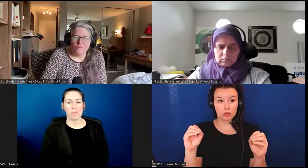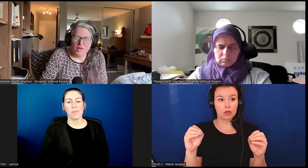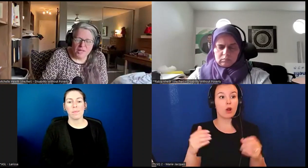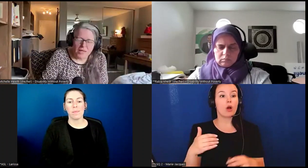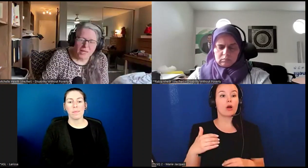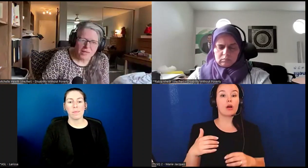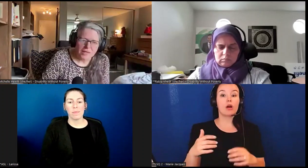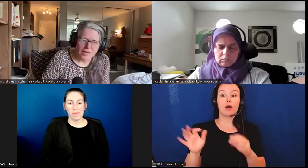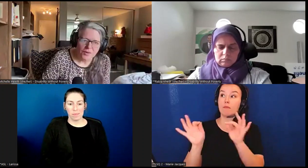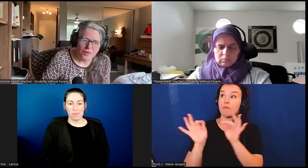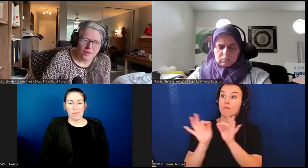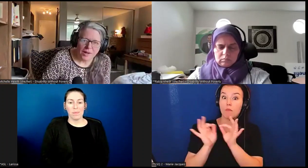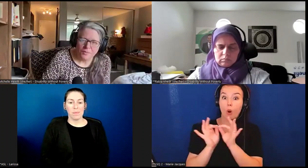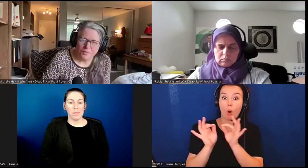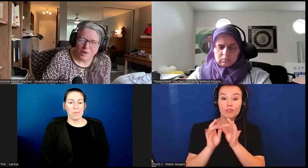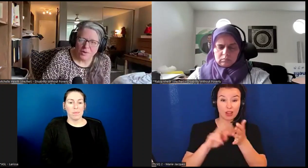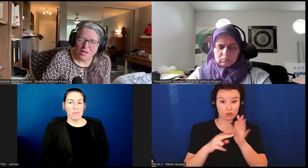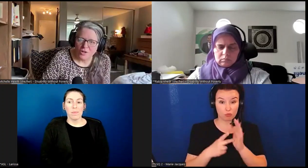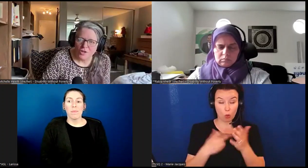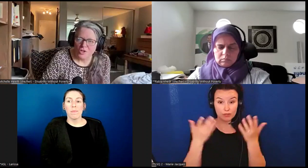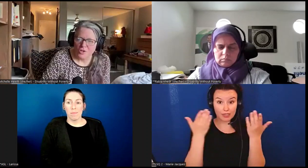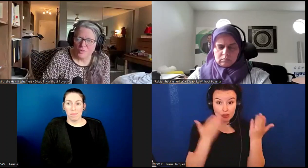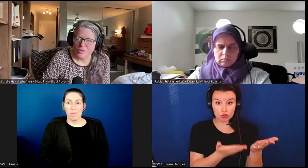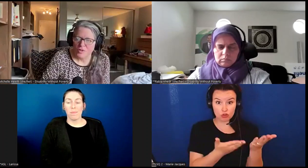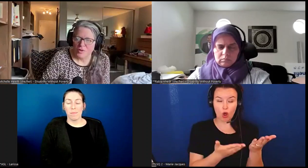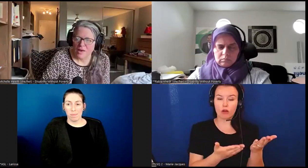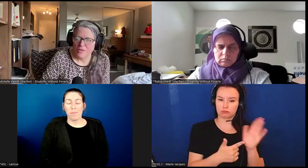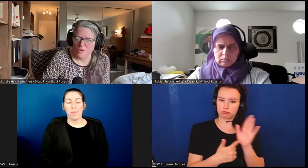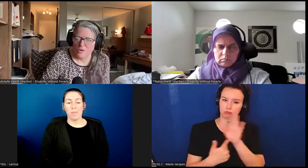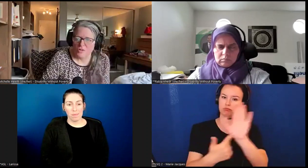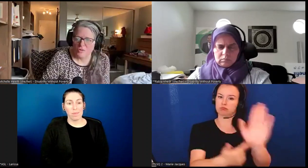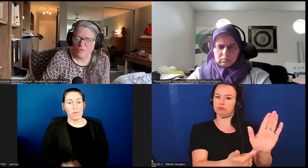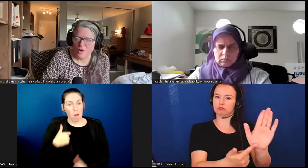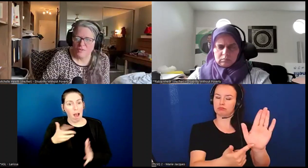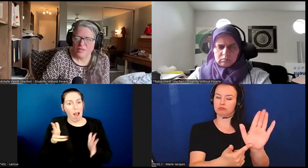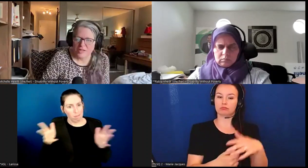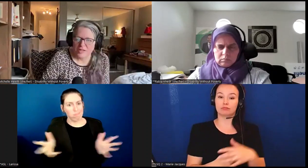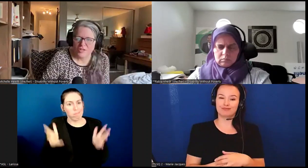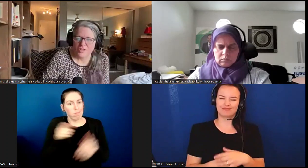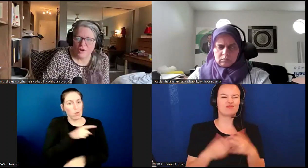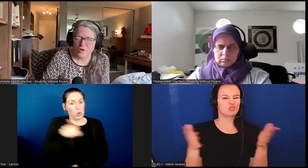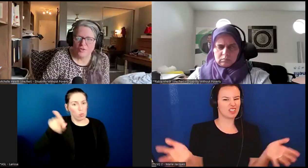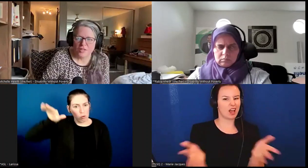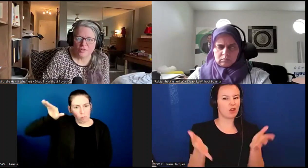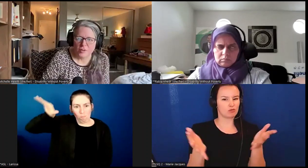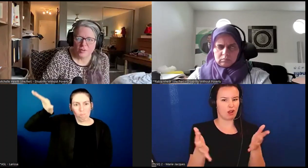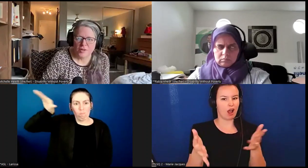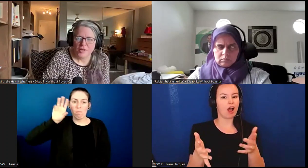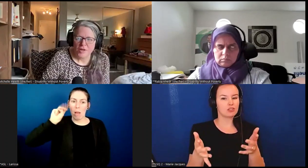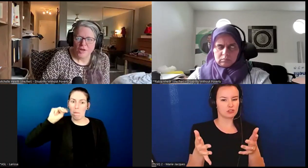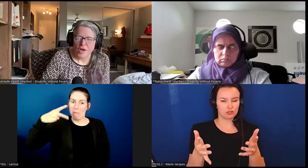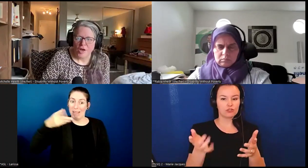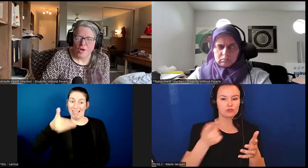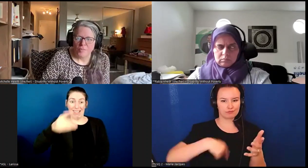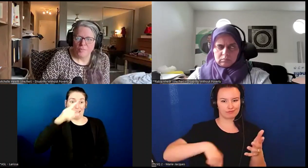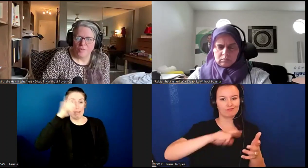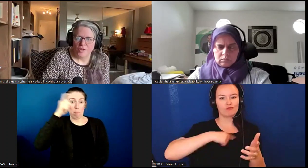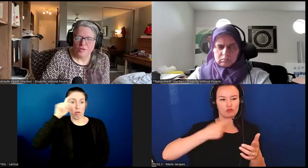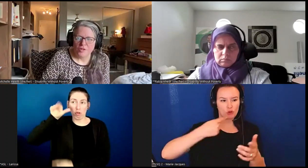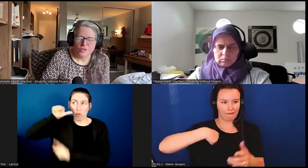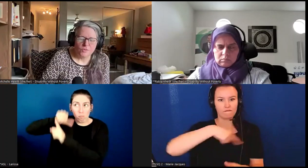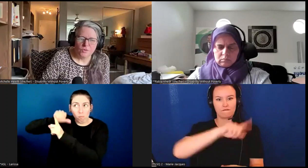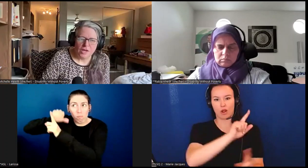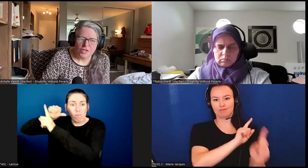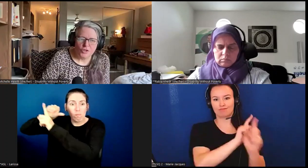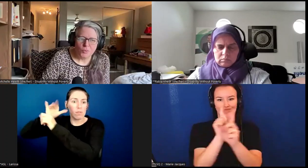I really, I really urge you to have those conversations over this summer.